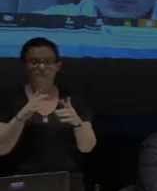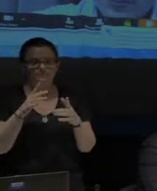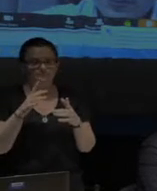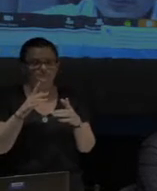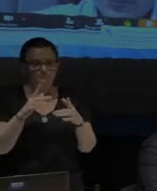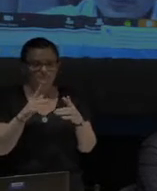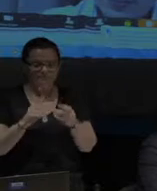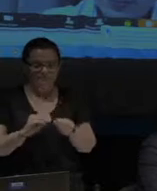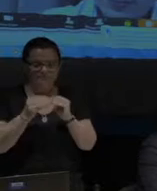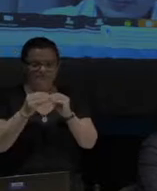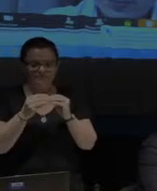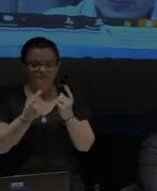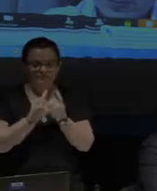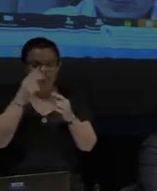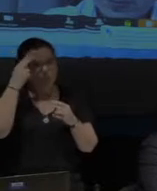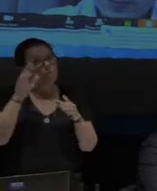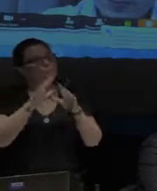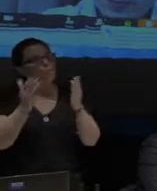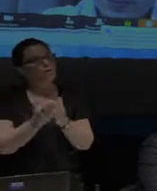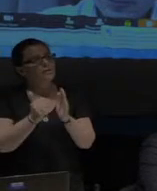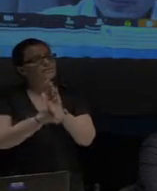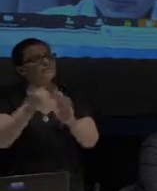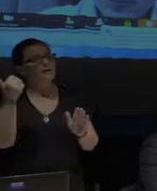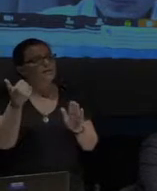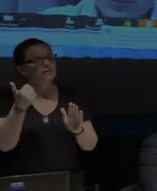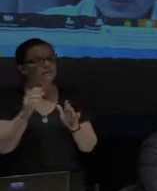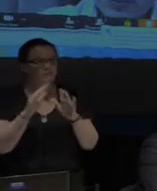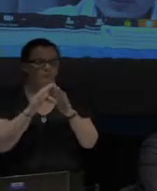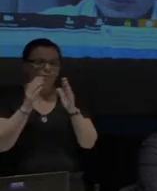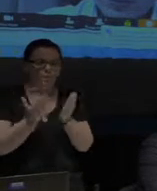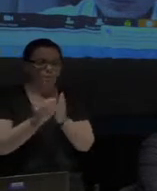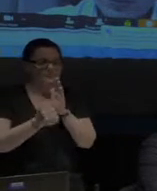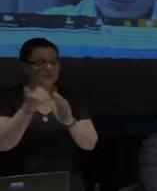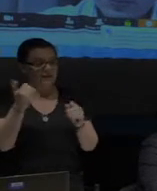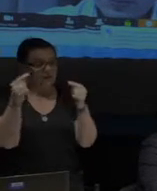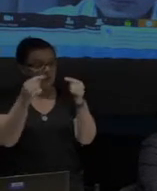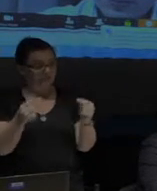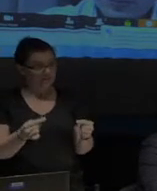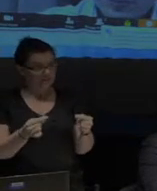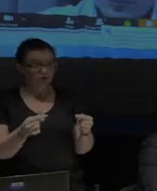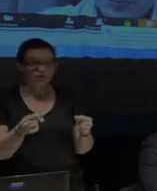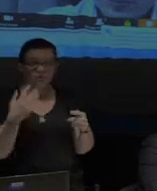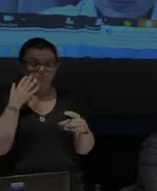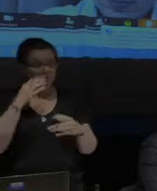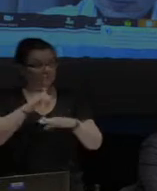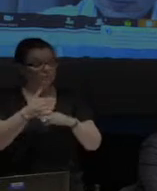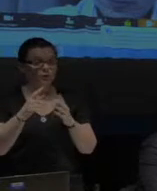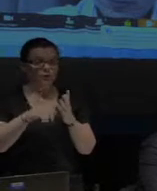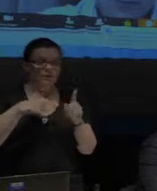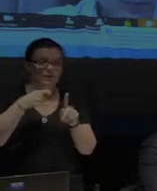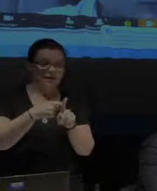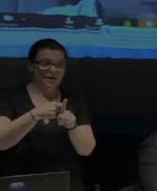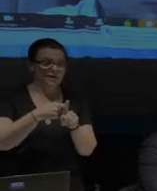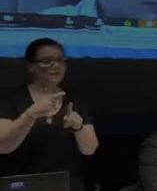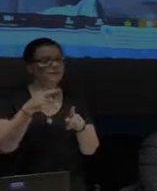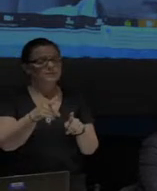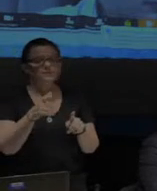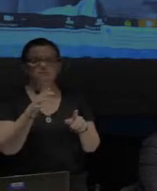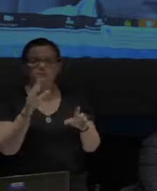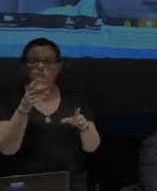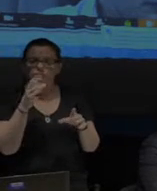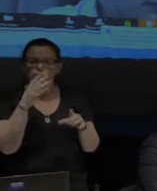do in, when you compete in a WorldSkills international competition, as the UK, is you bring young people, maximum age